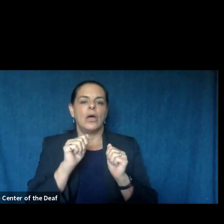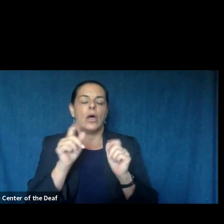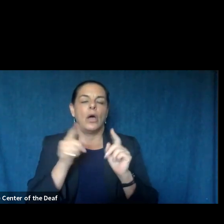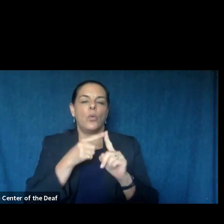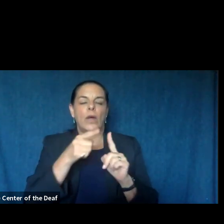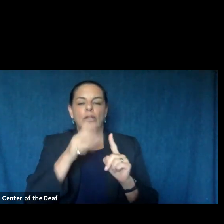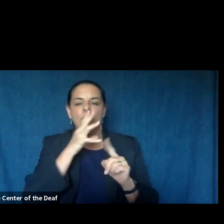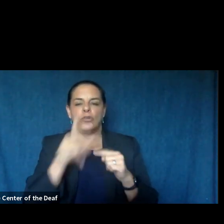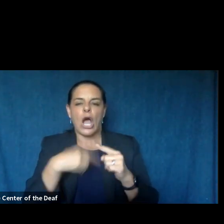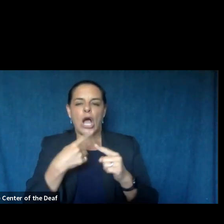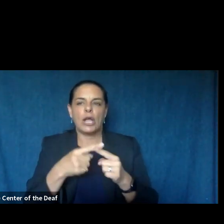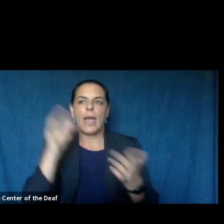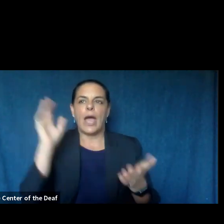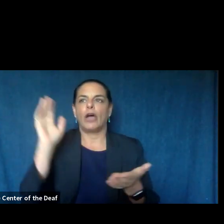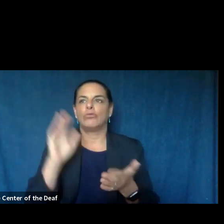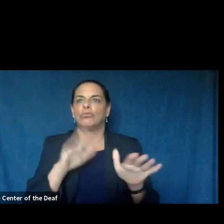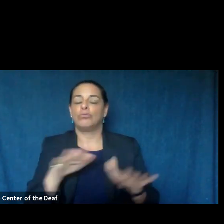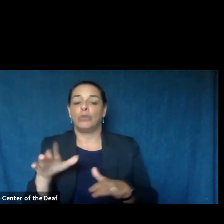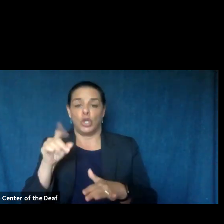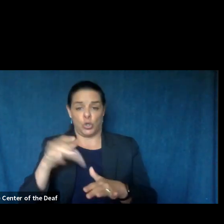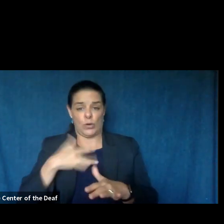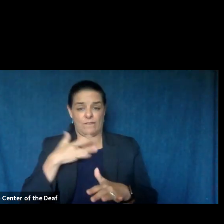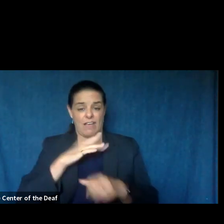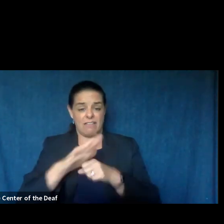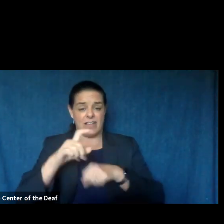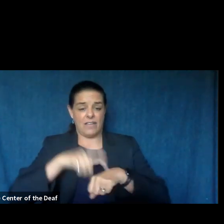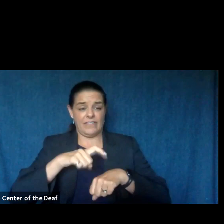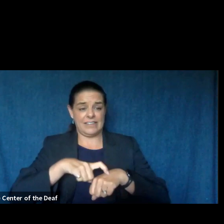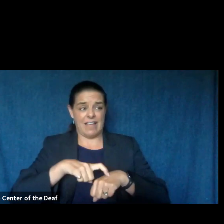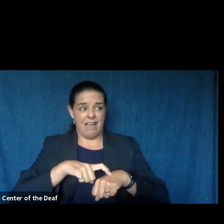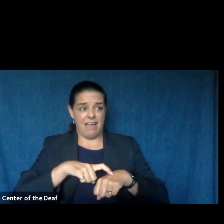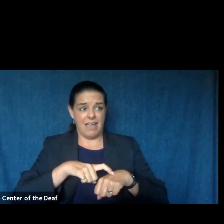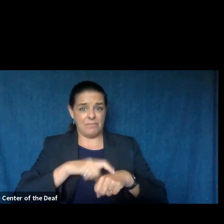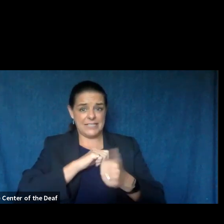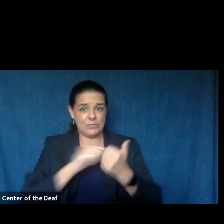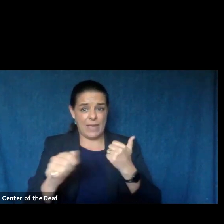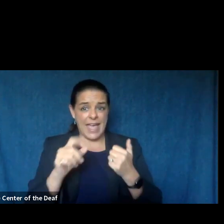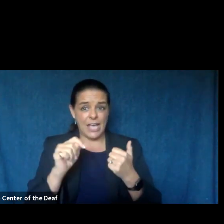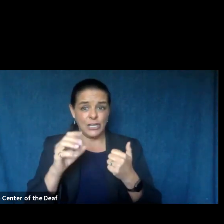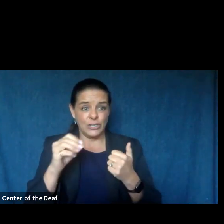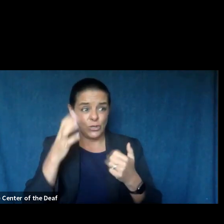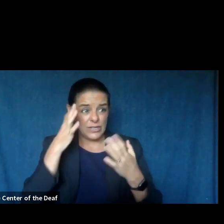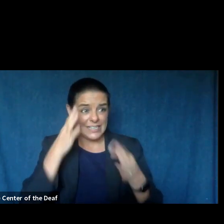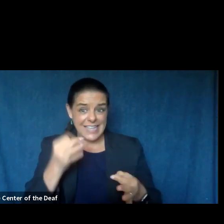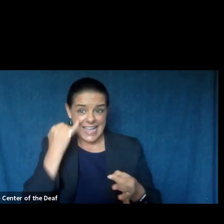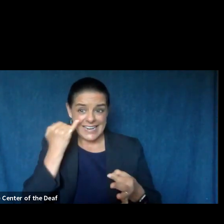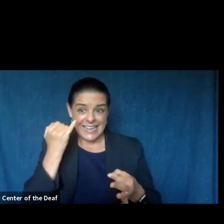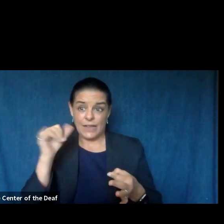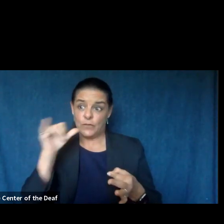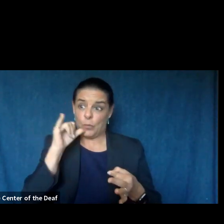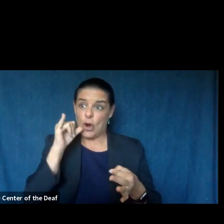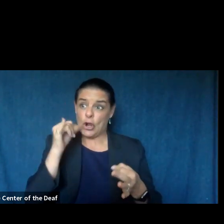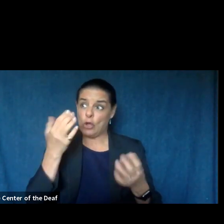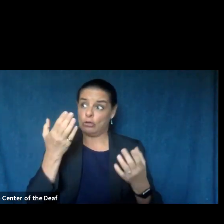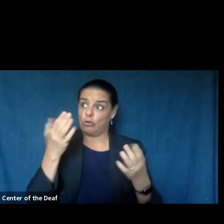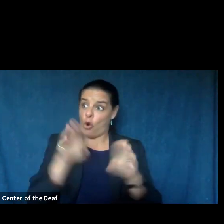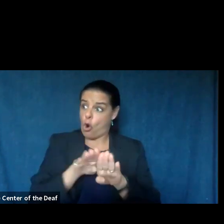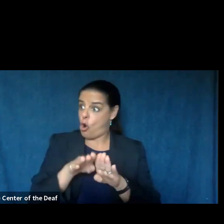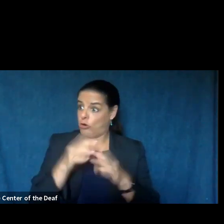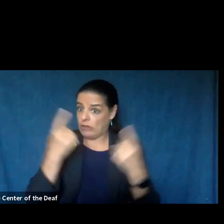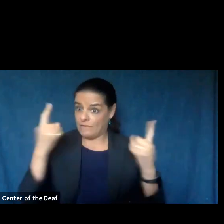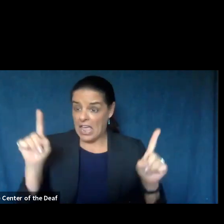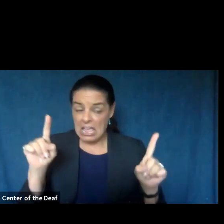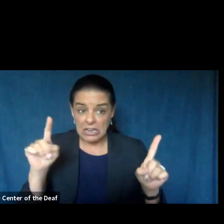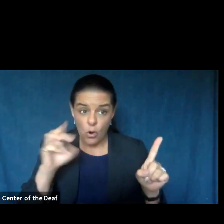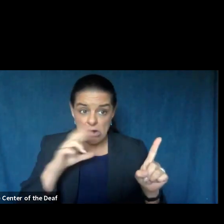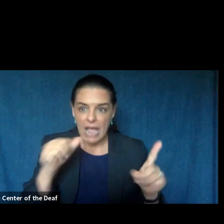enough time has occurred to judge the effectiveness of the bar closure order? Oh, that's just was last week. So I do not think so at